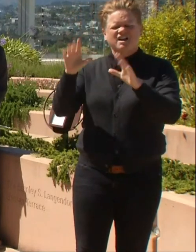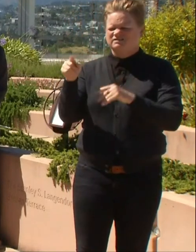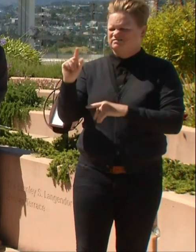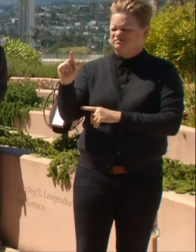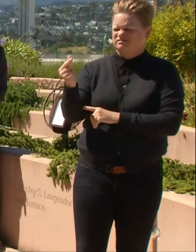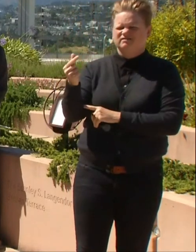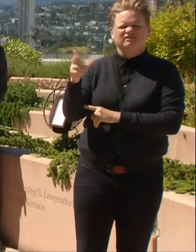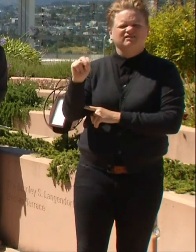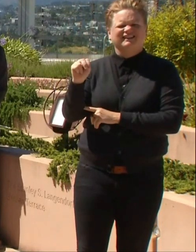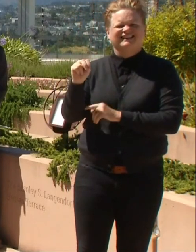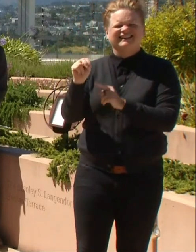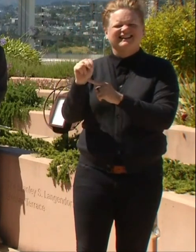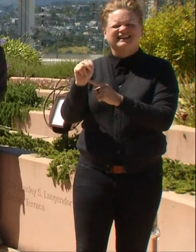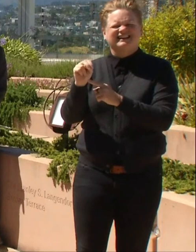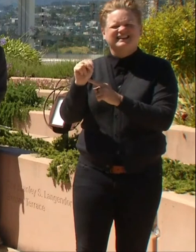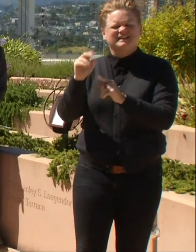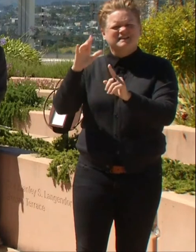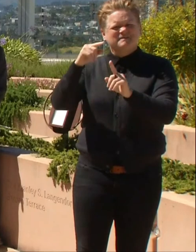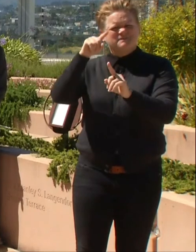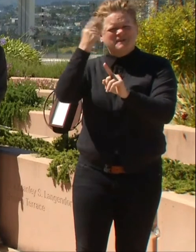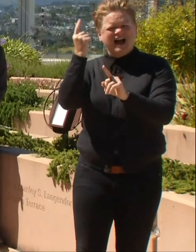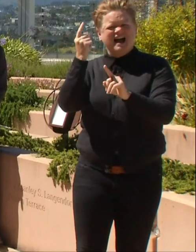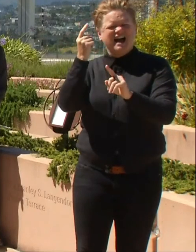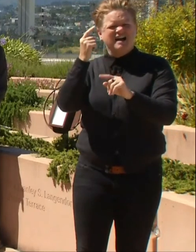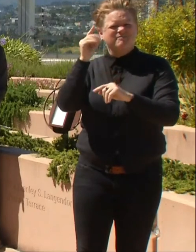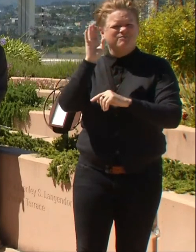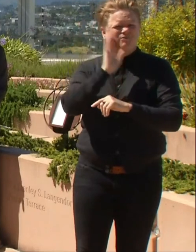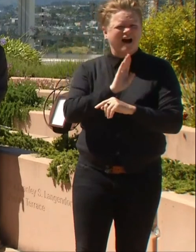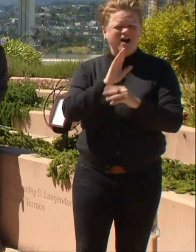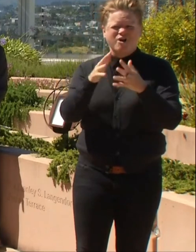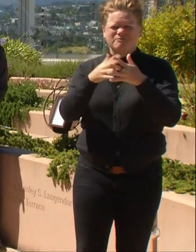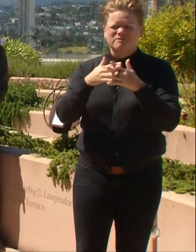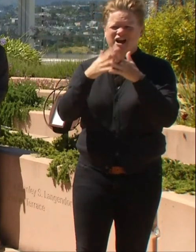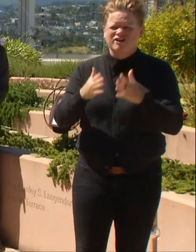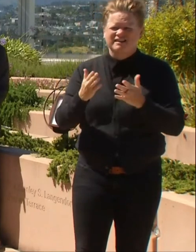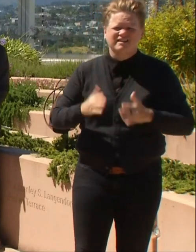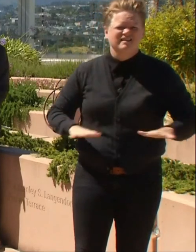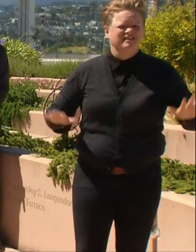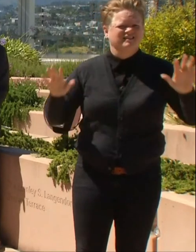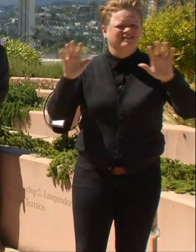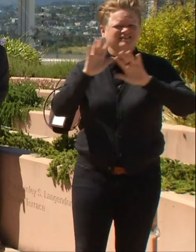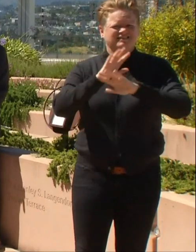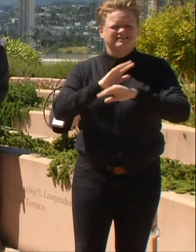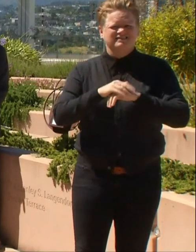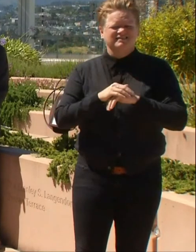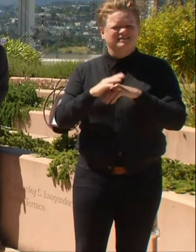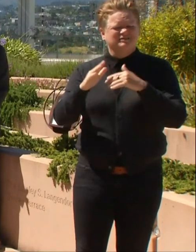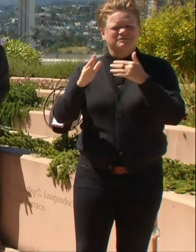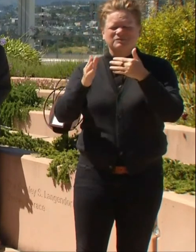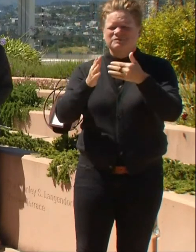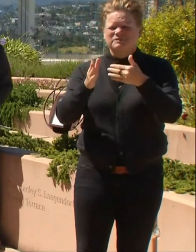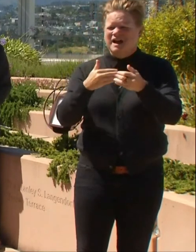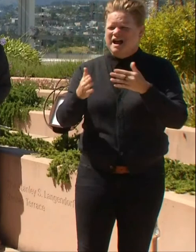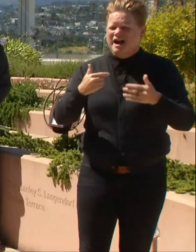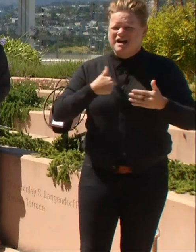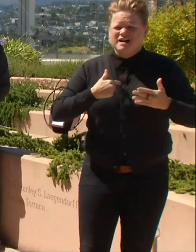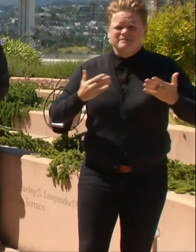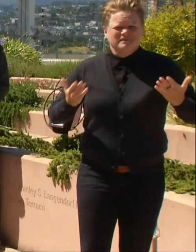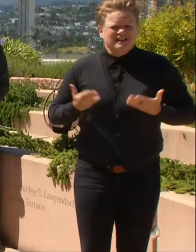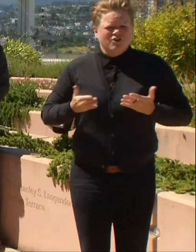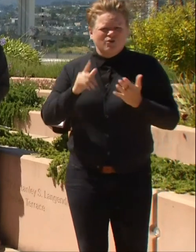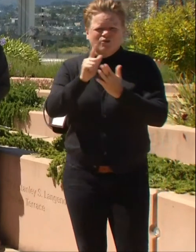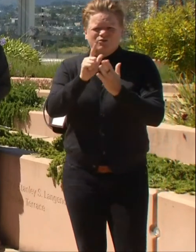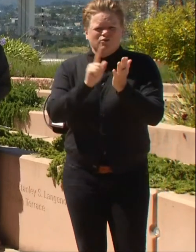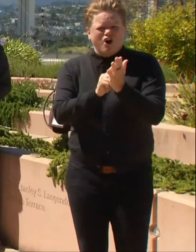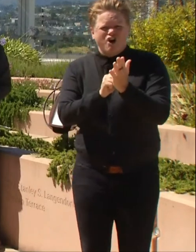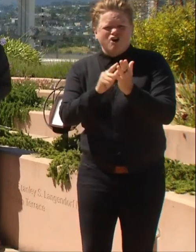Americans, including here in California. Despite this, I am here today to tell you that our laws work. The gun homicide rate in